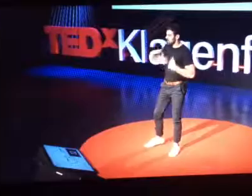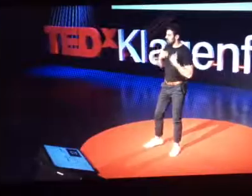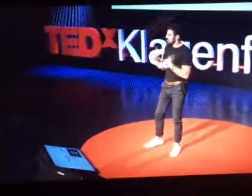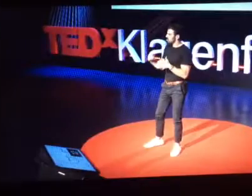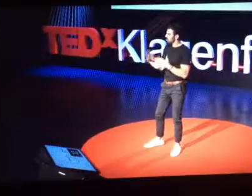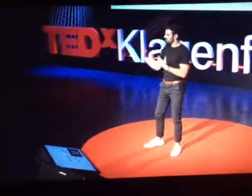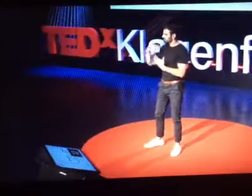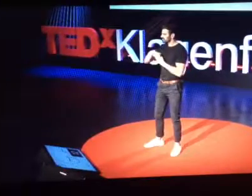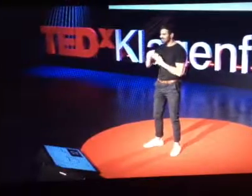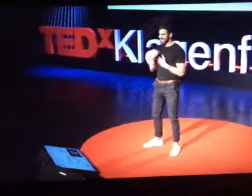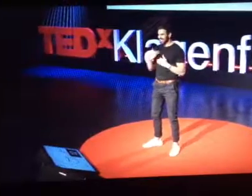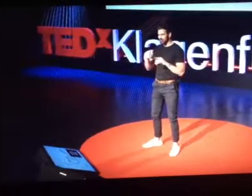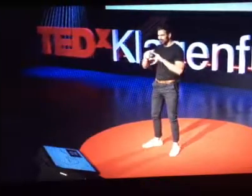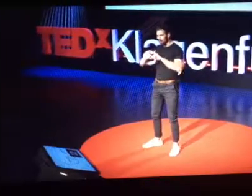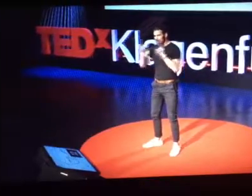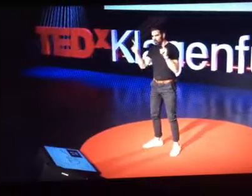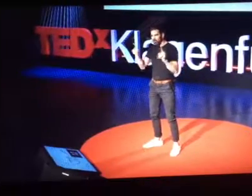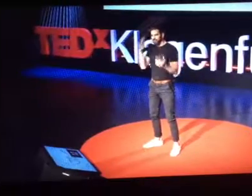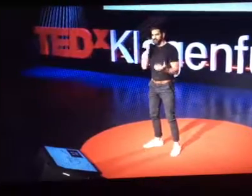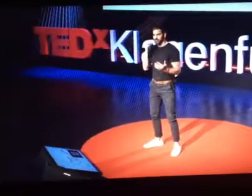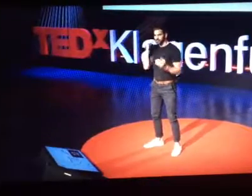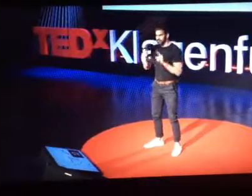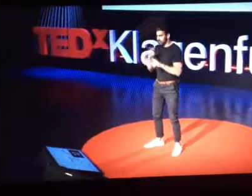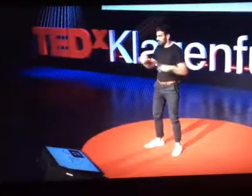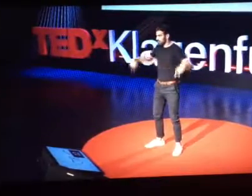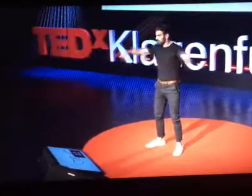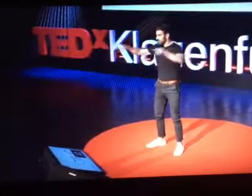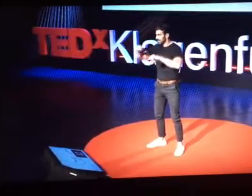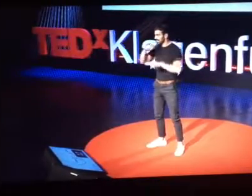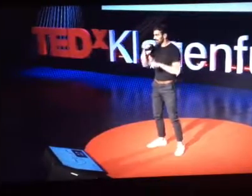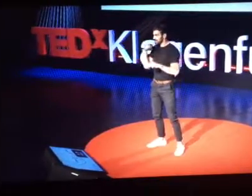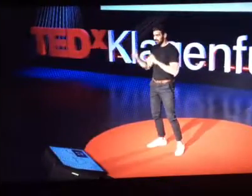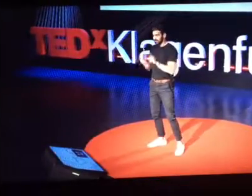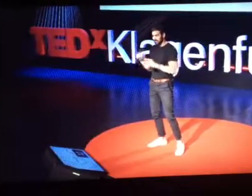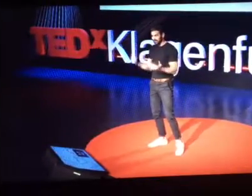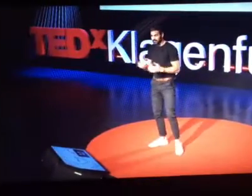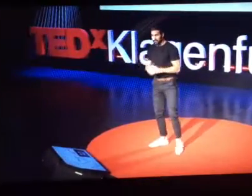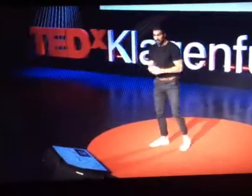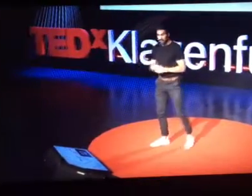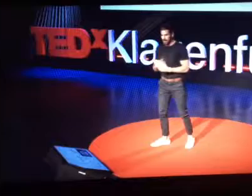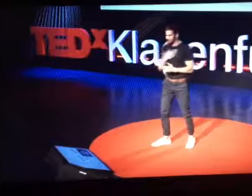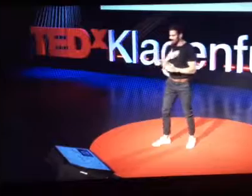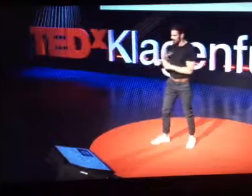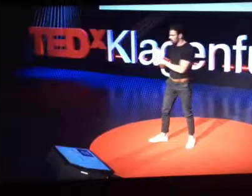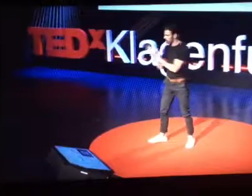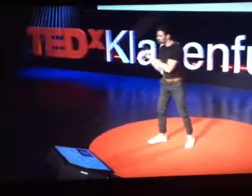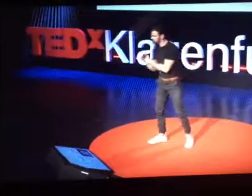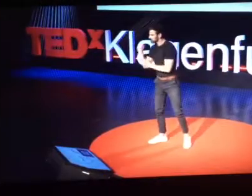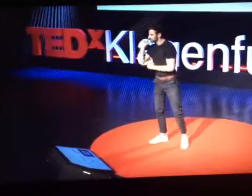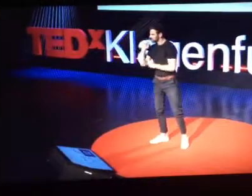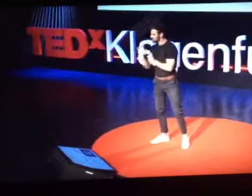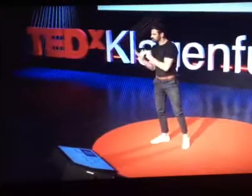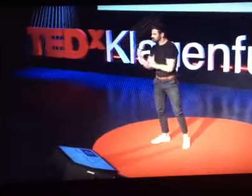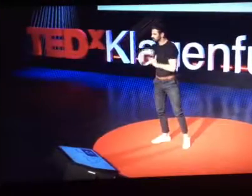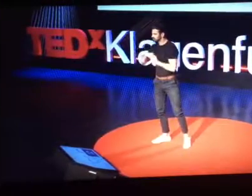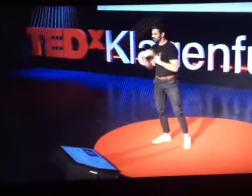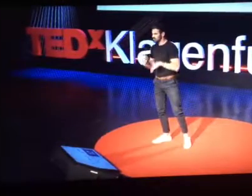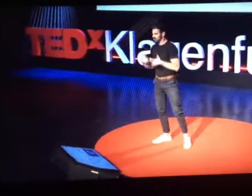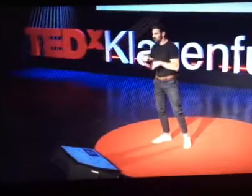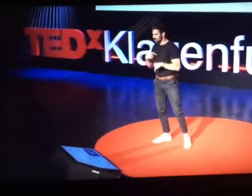And my perspective in life is what made me who I am. My experiences are different from hearing people.